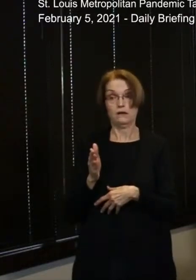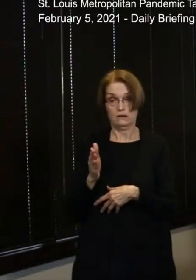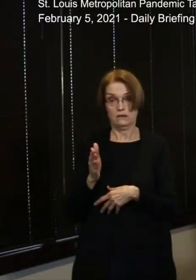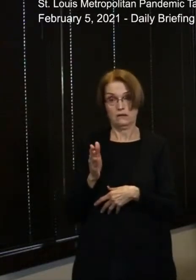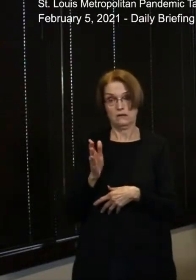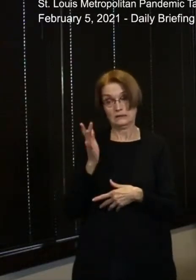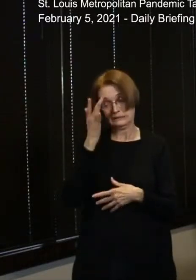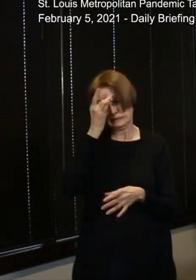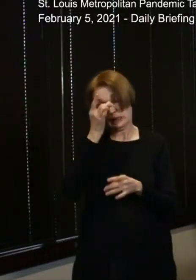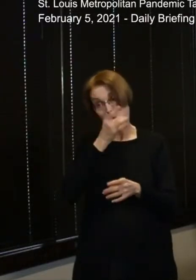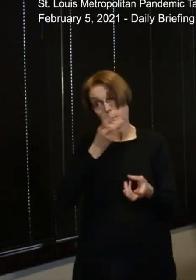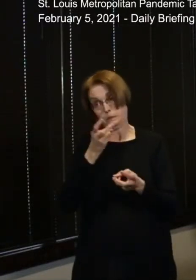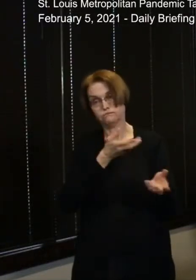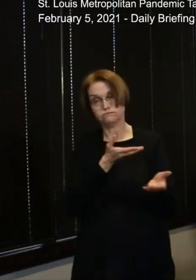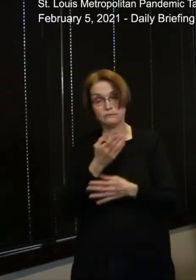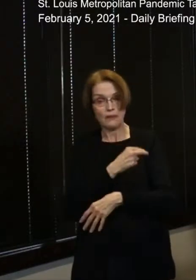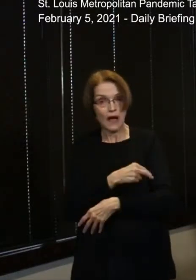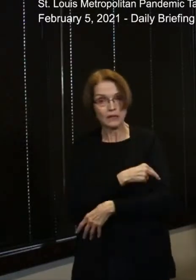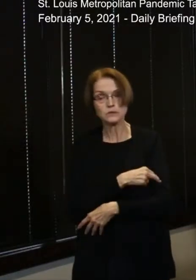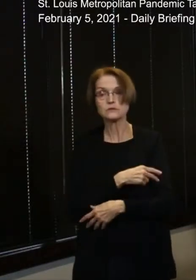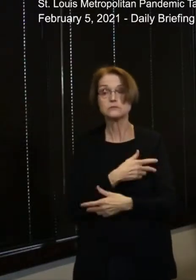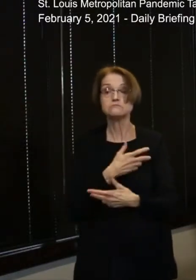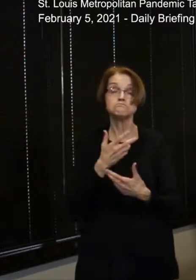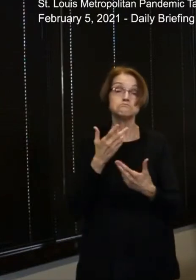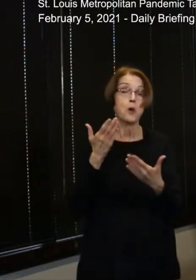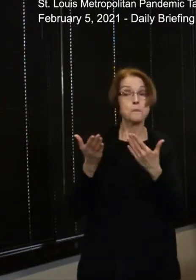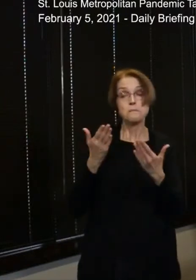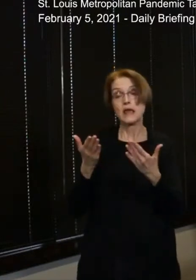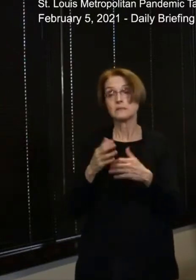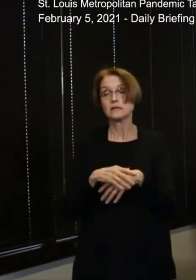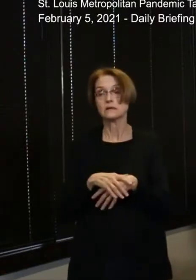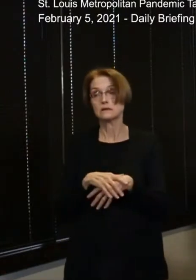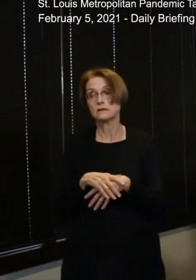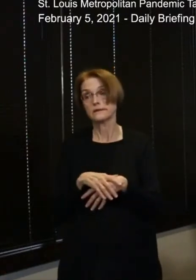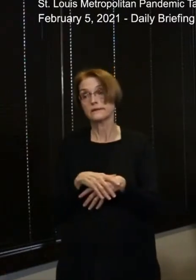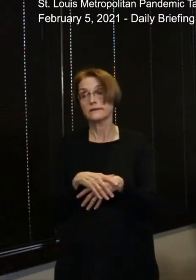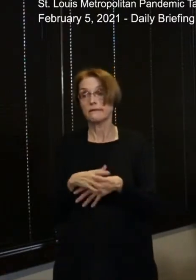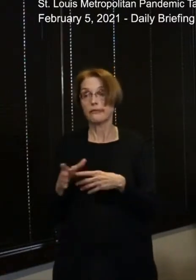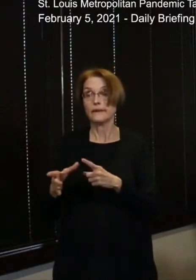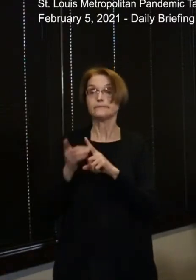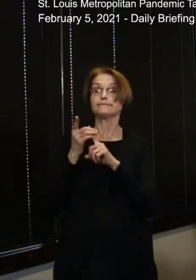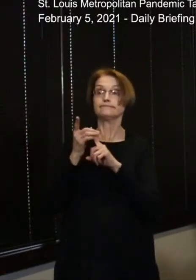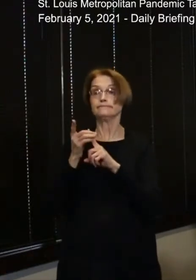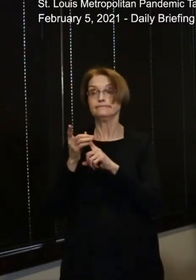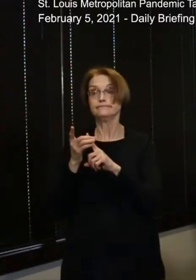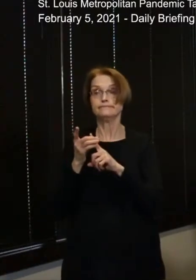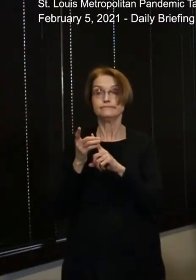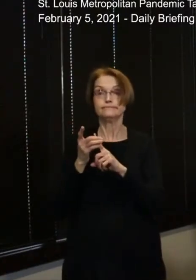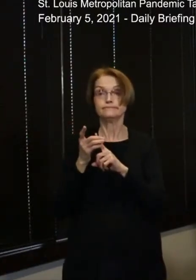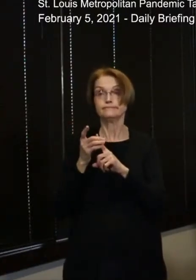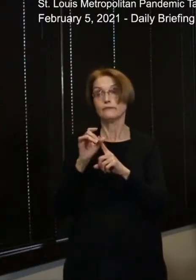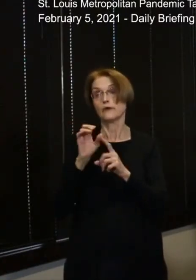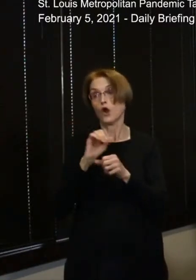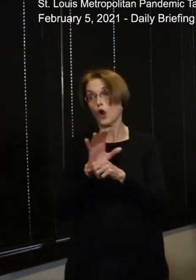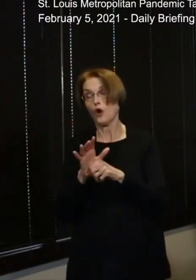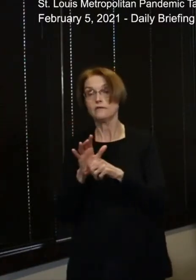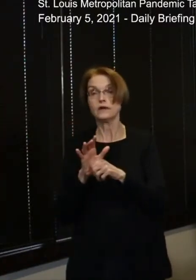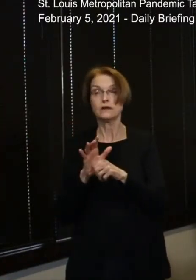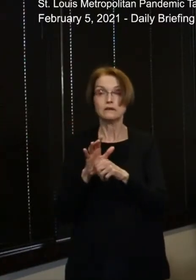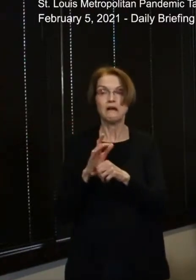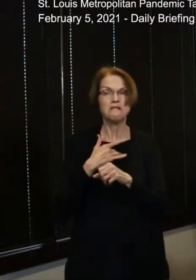come to the hospital? Or does that mean like they just feel worse when before they may have been asymptomatic? Just don't know that